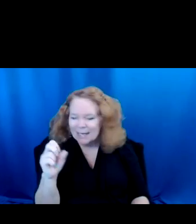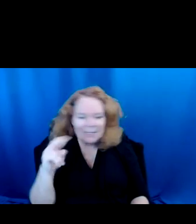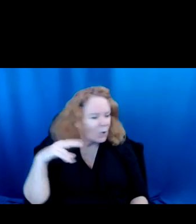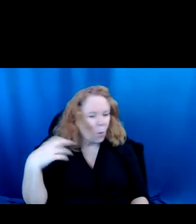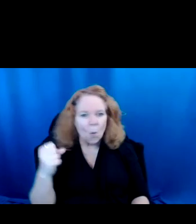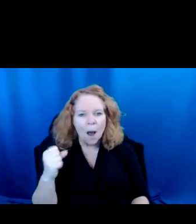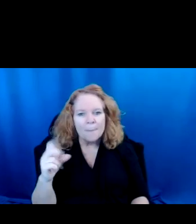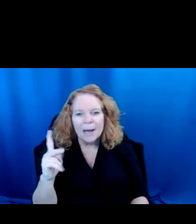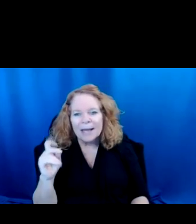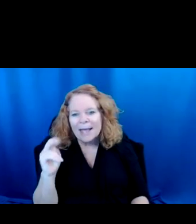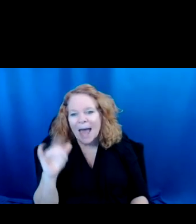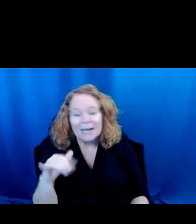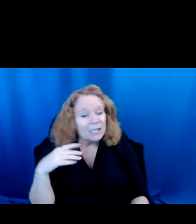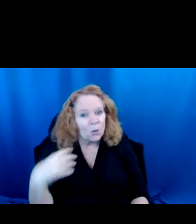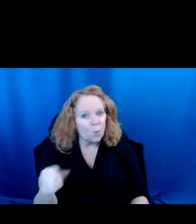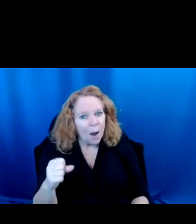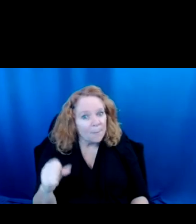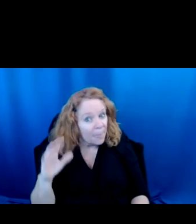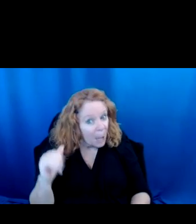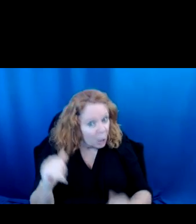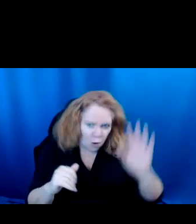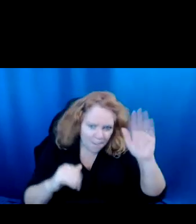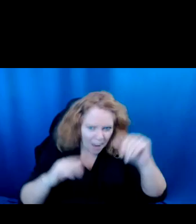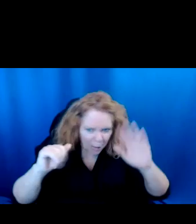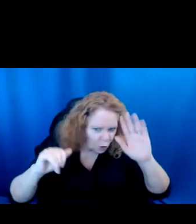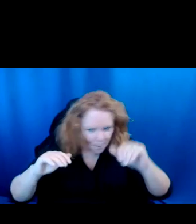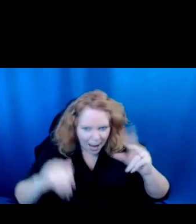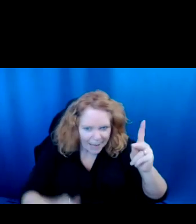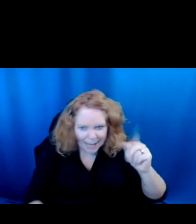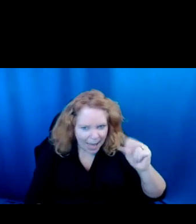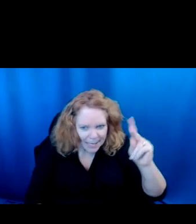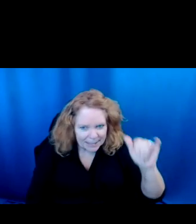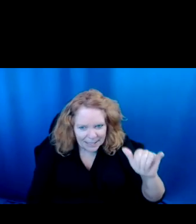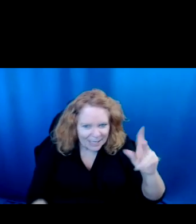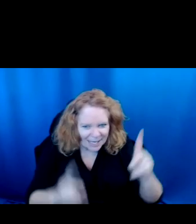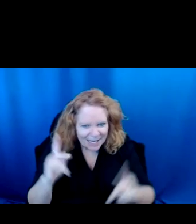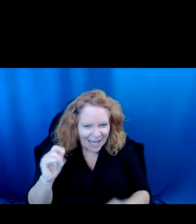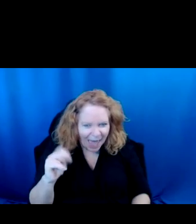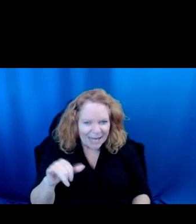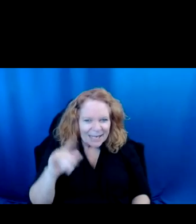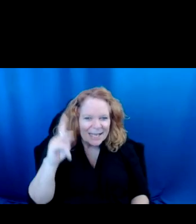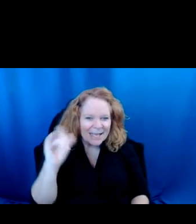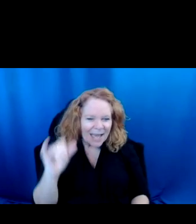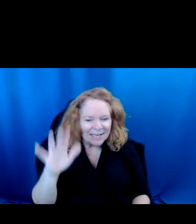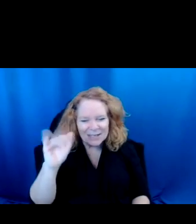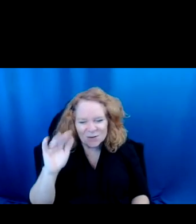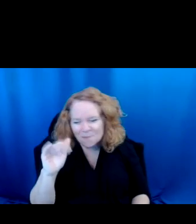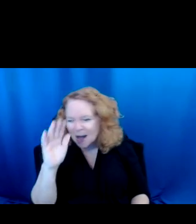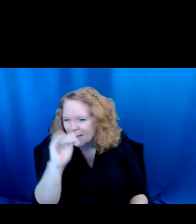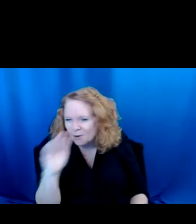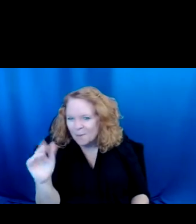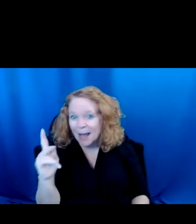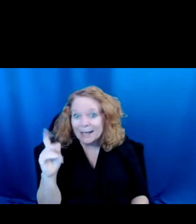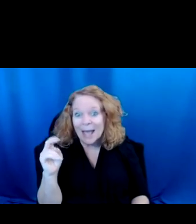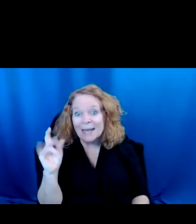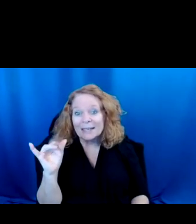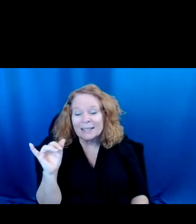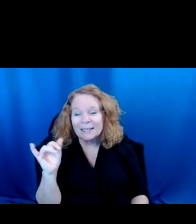Whoop, Kennedy, whoop. A goodbye, goodbye, goodbye, Kennedy, Kennedy, Kennedy. Goodbye, goodbye, goodbye,